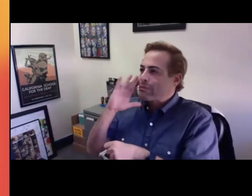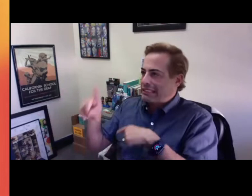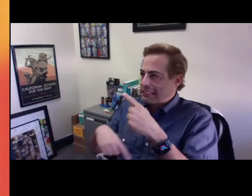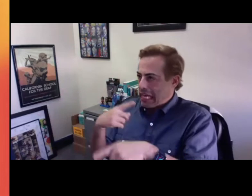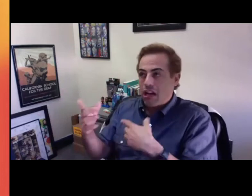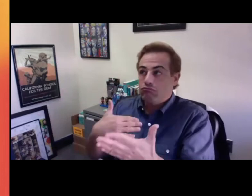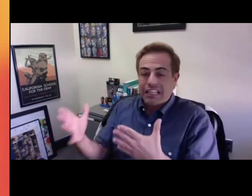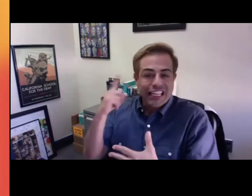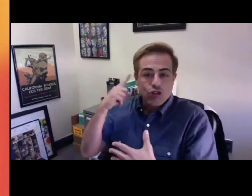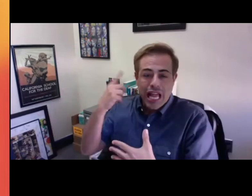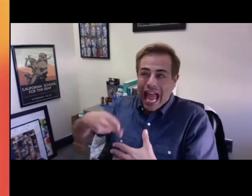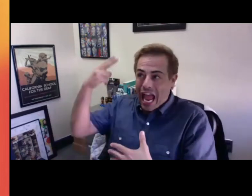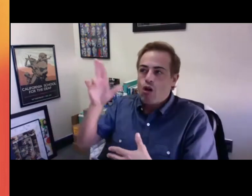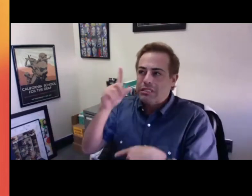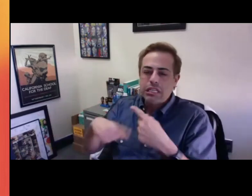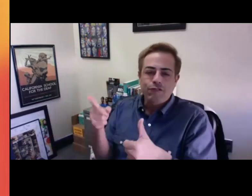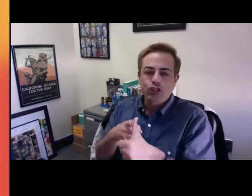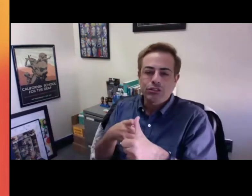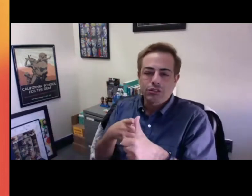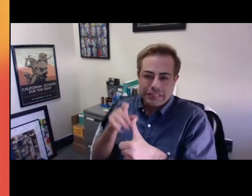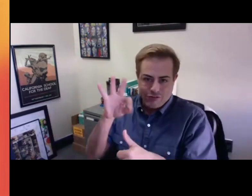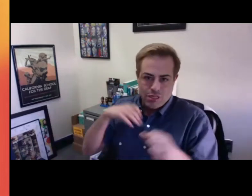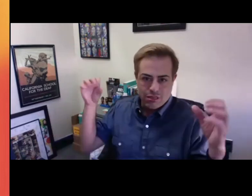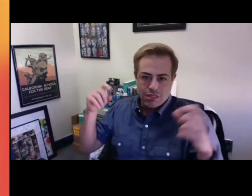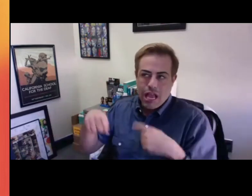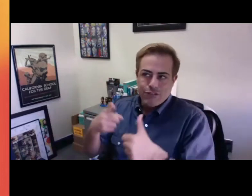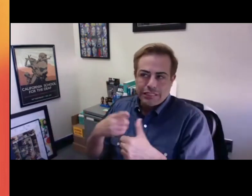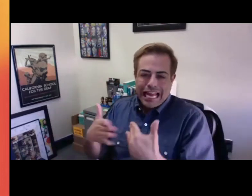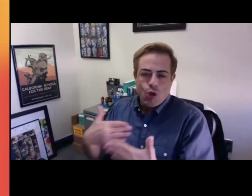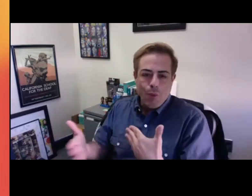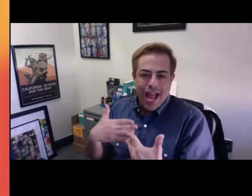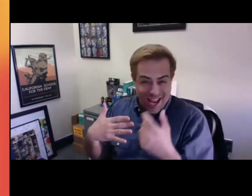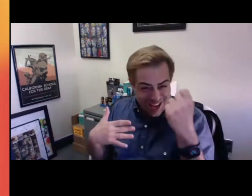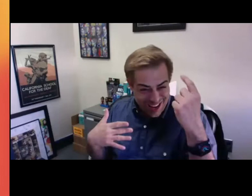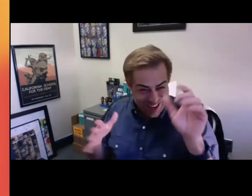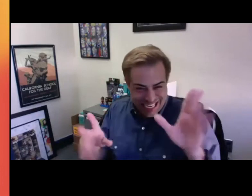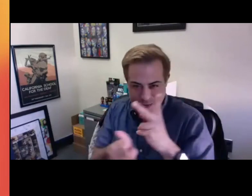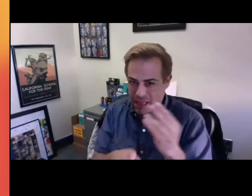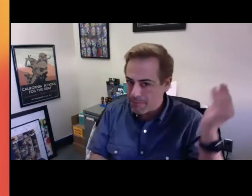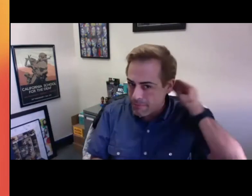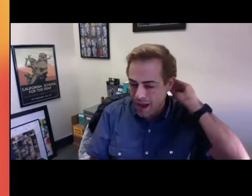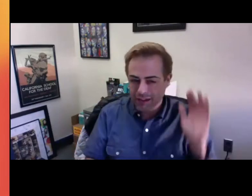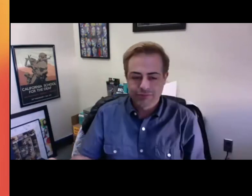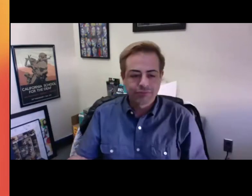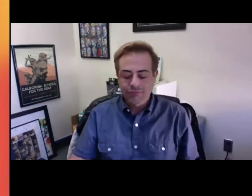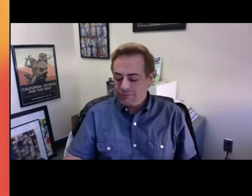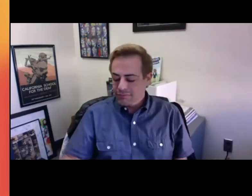language. So, and it doesn't even matter if they have maybe a high hearing